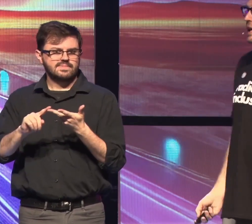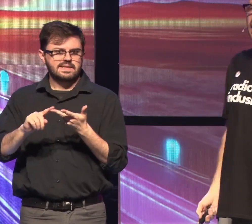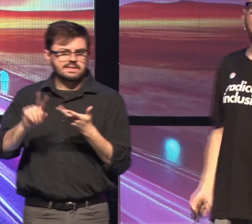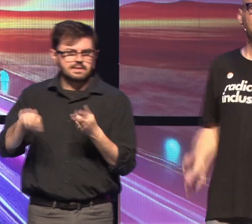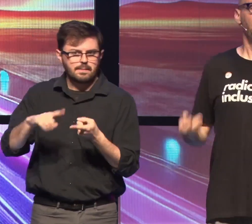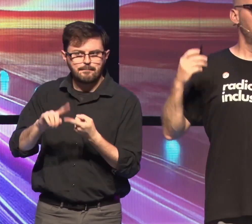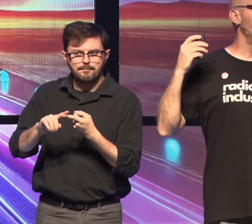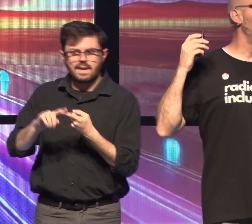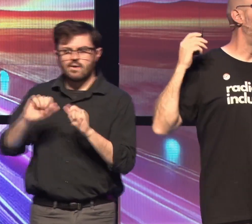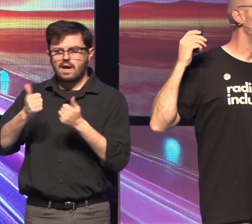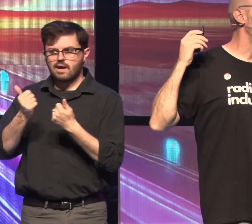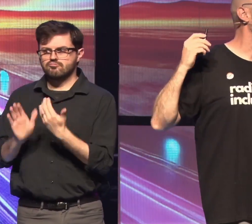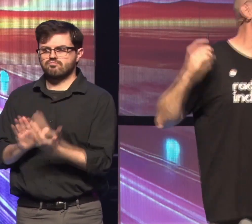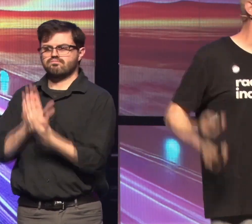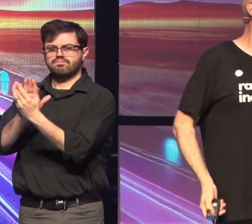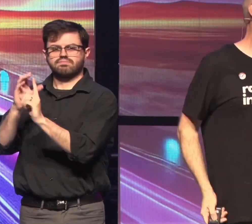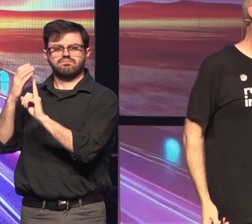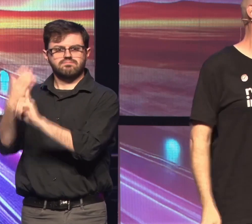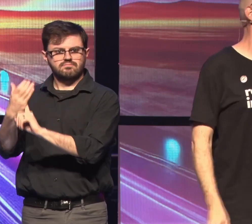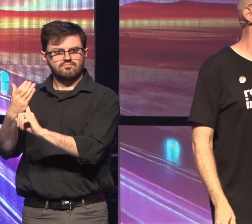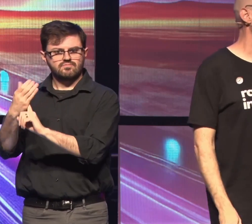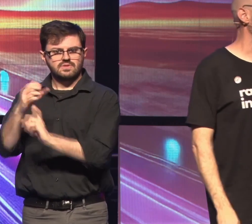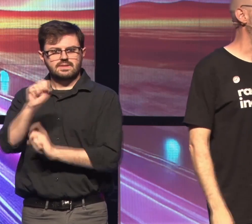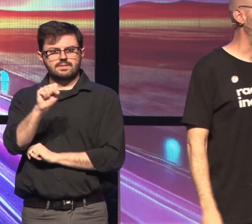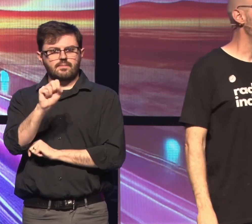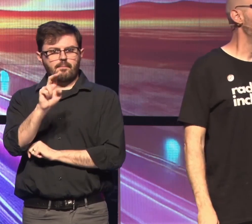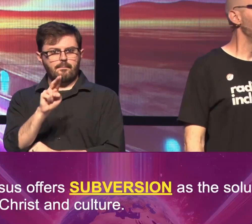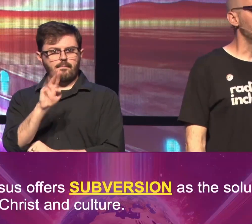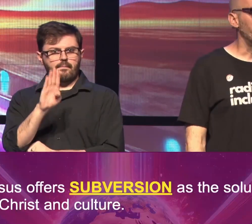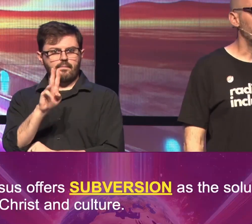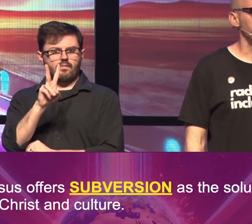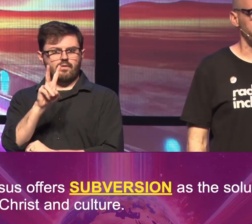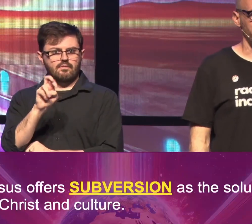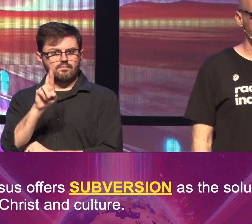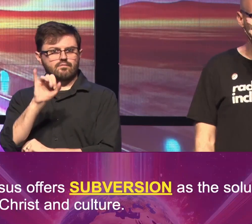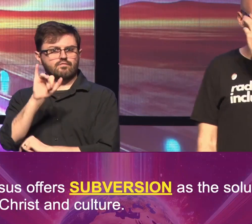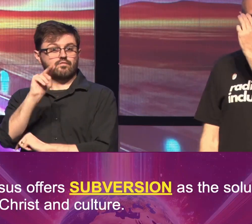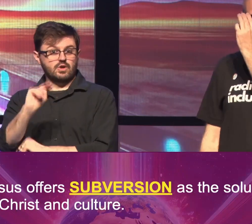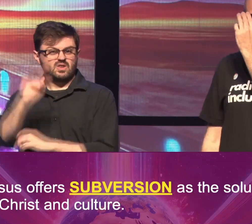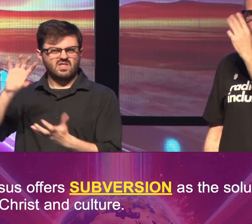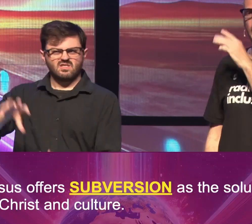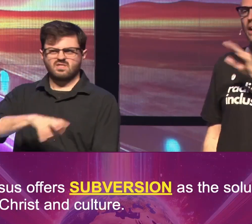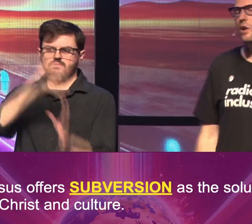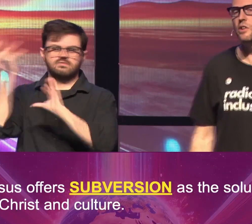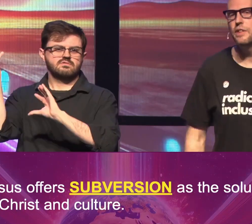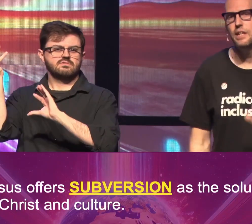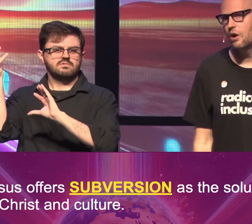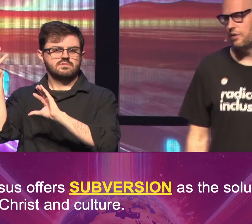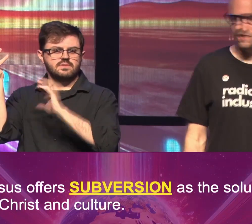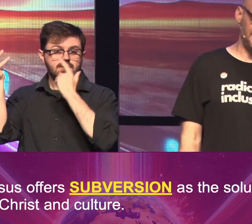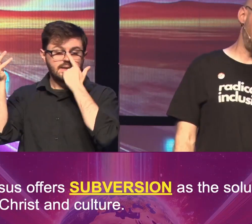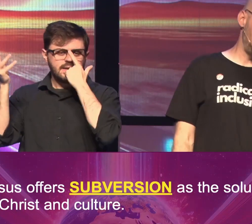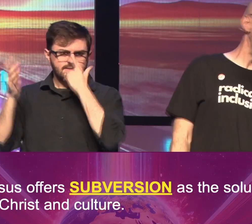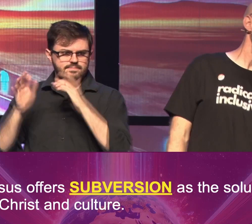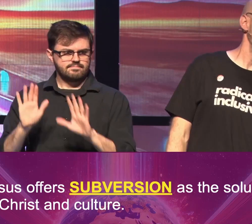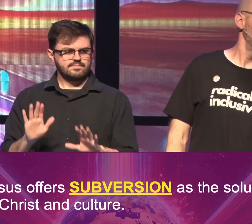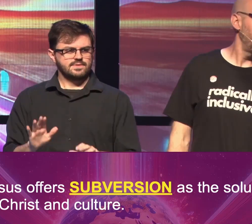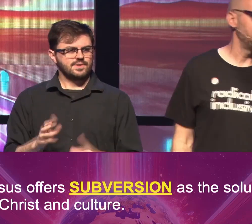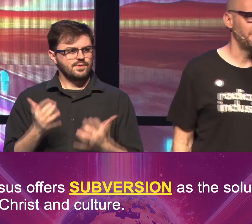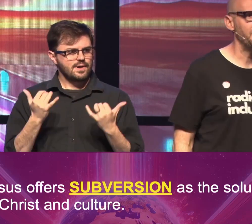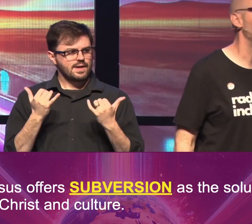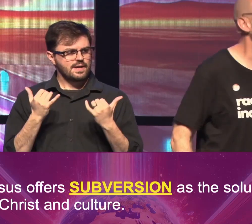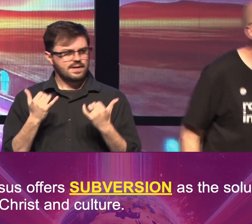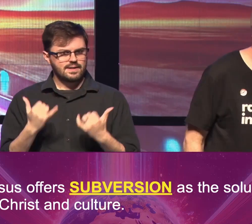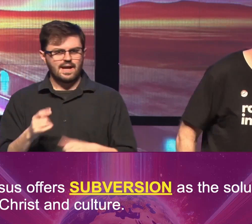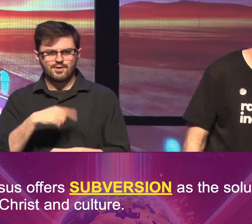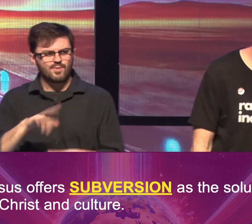culture is something we call subversion, okay? Subversion, are you with me? Now I know you're thinking, oh, this is the Jesus way,